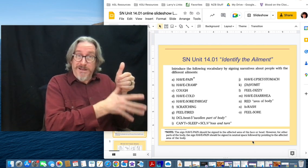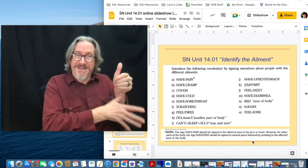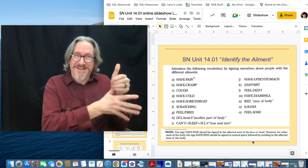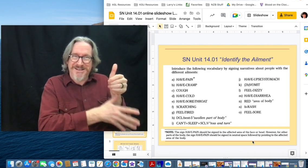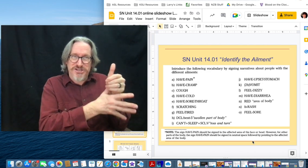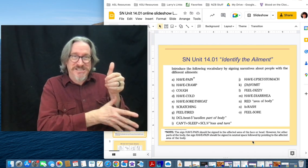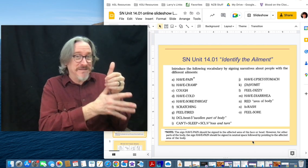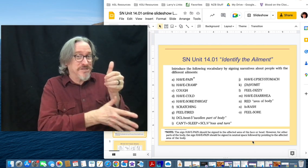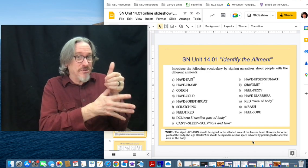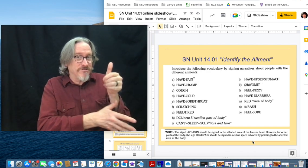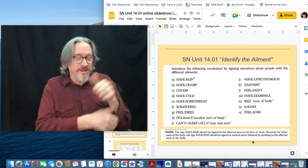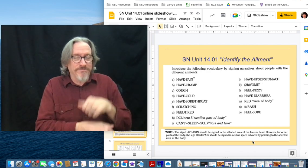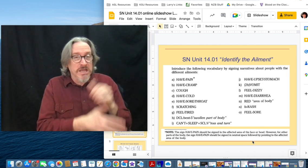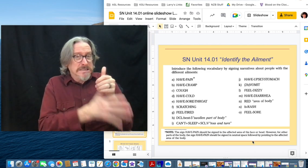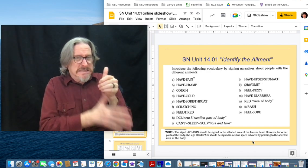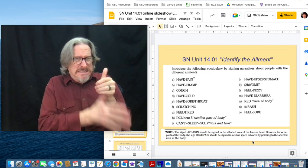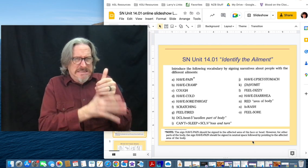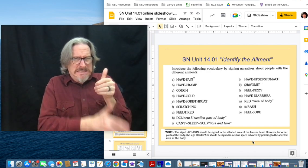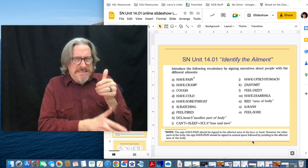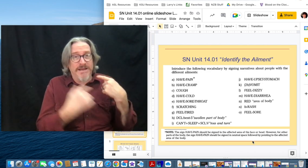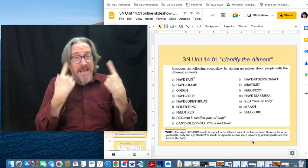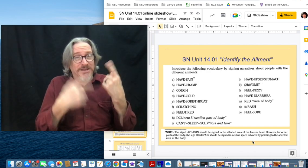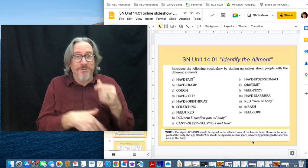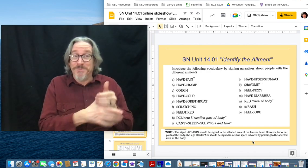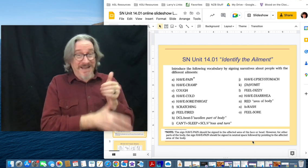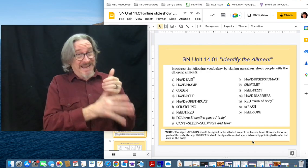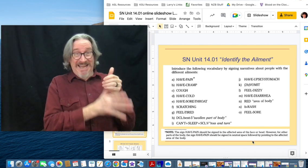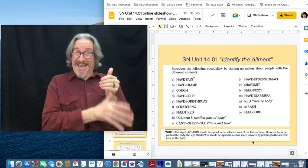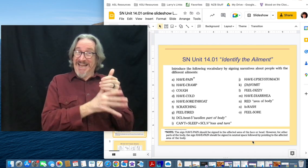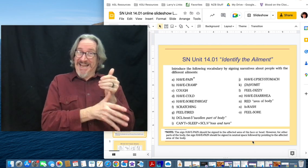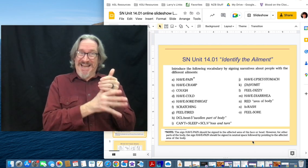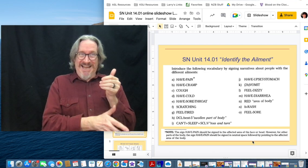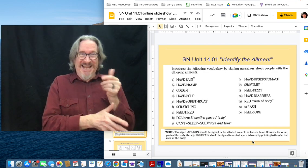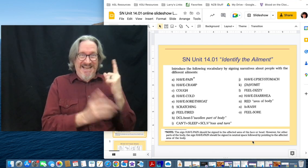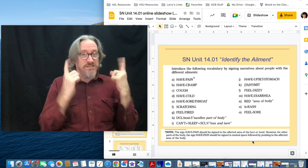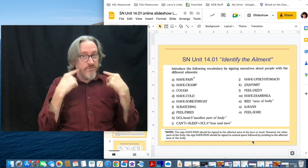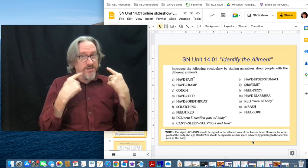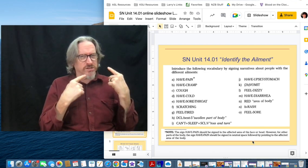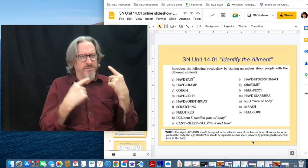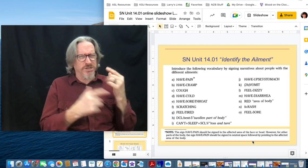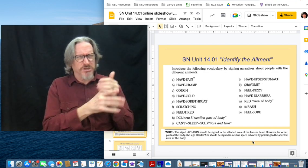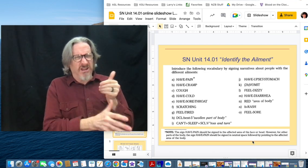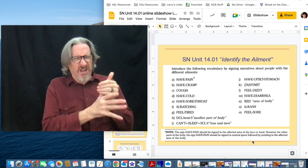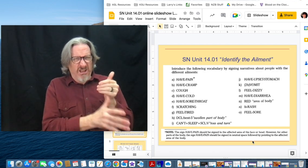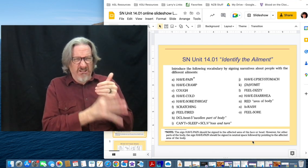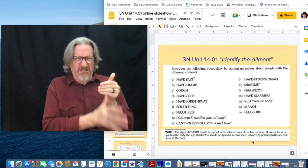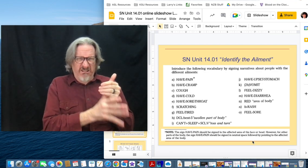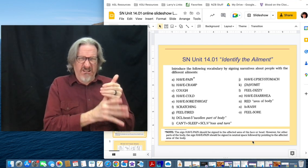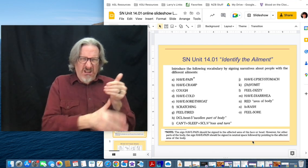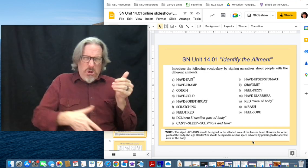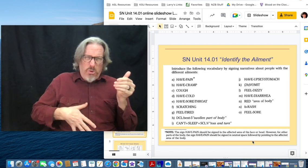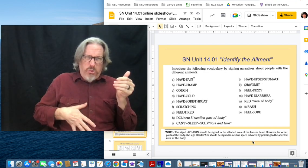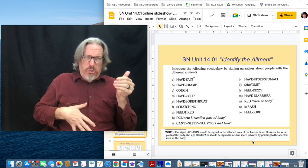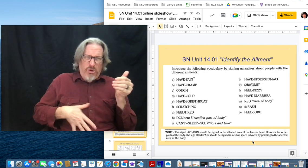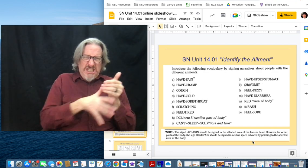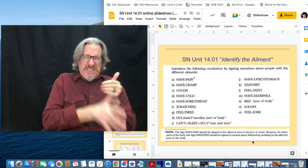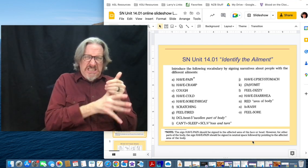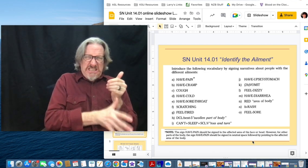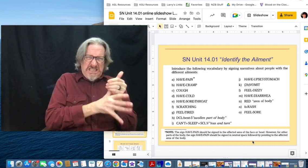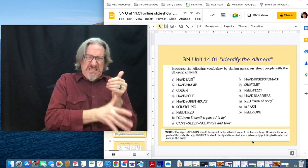unstoppable. It just keeps going, right? And again, you wouldn't be like, so facial expression should, oh,